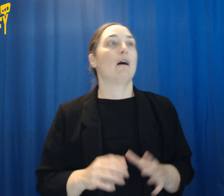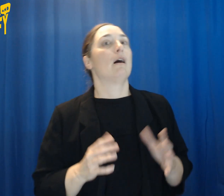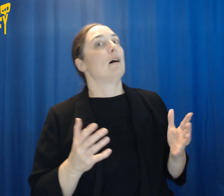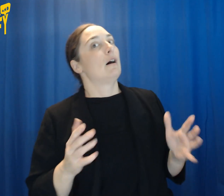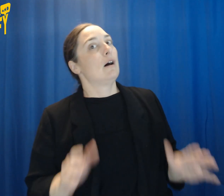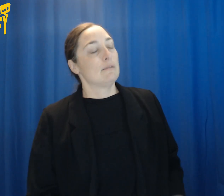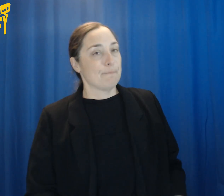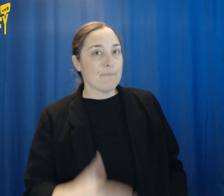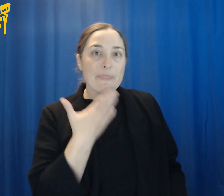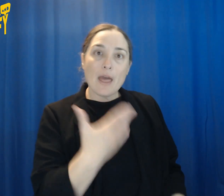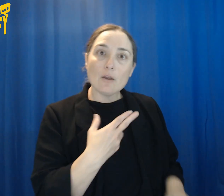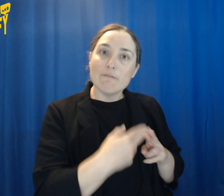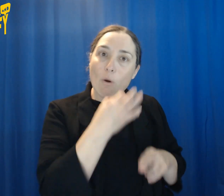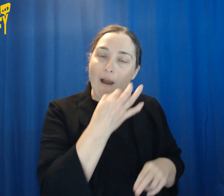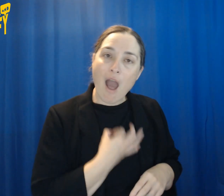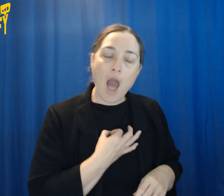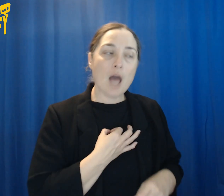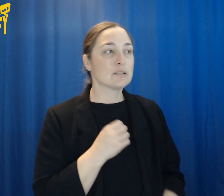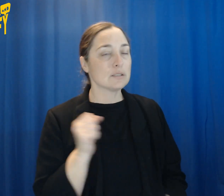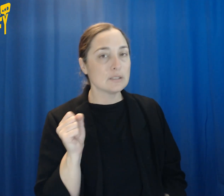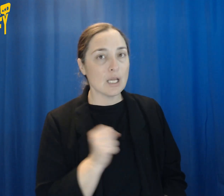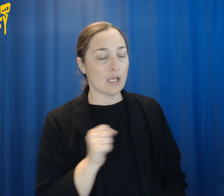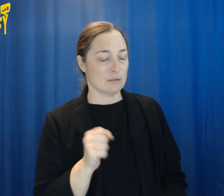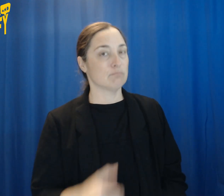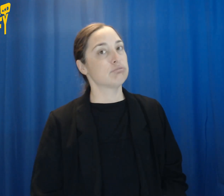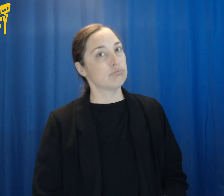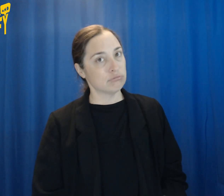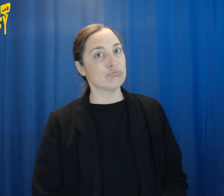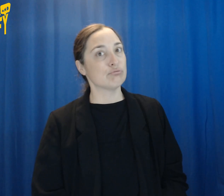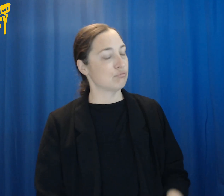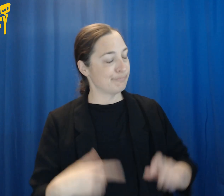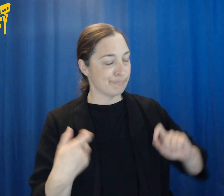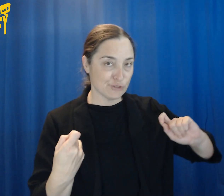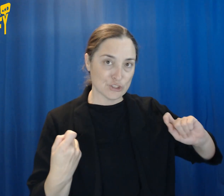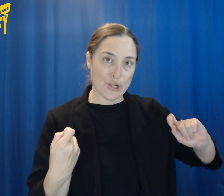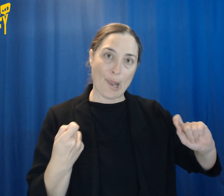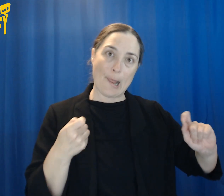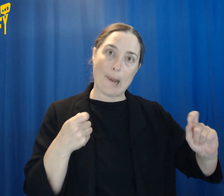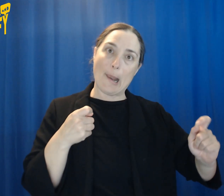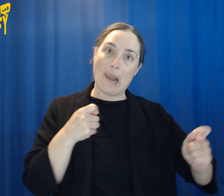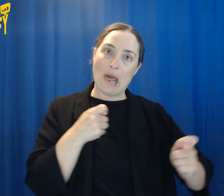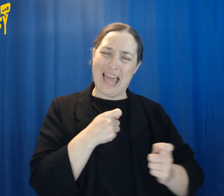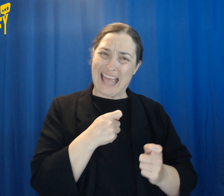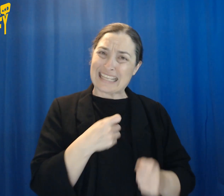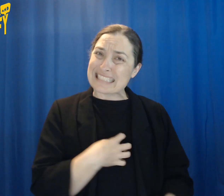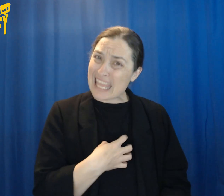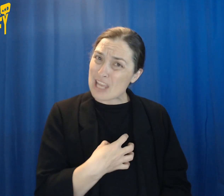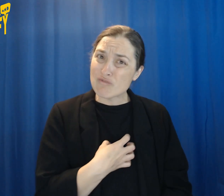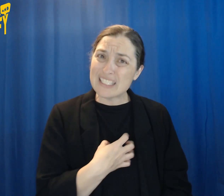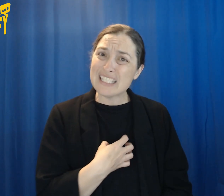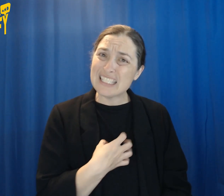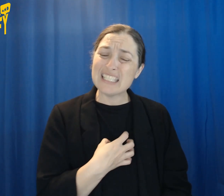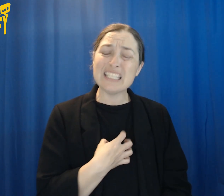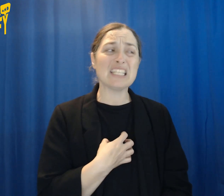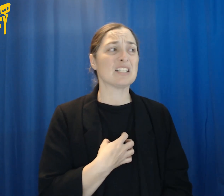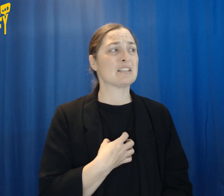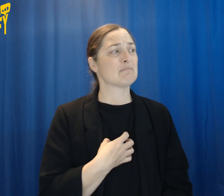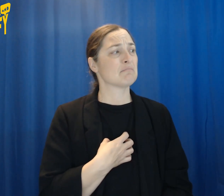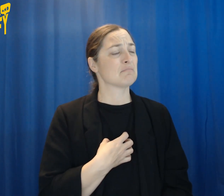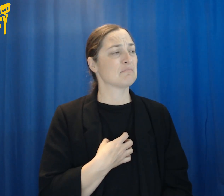you for asking. It's been a huge process and a really scary one, and one with a lot of steps forward,